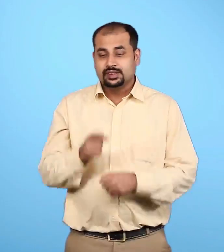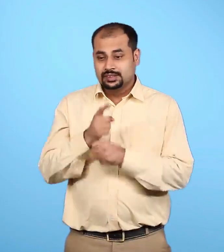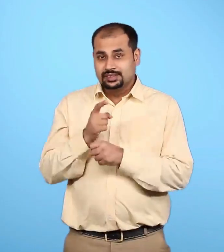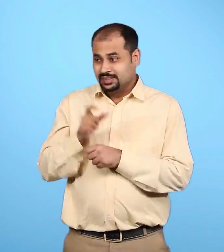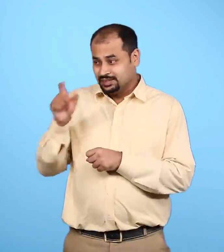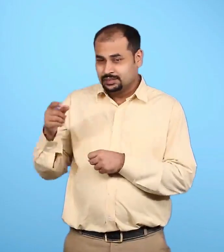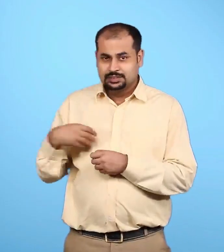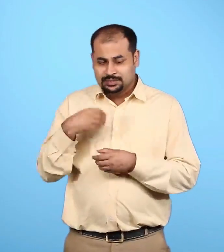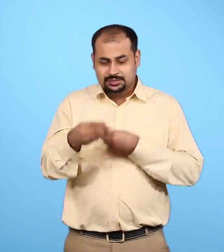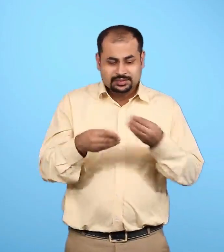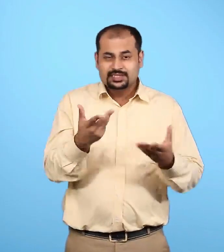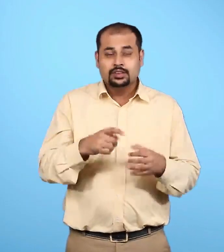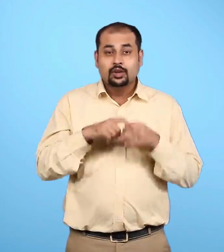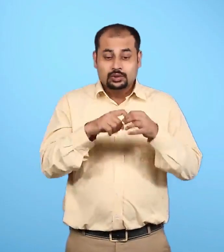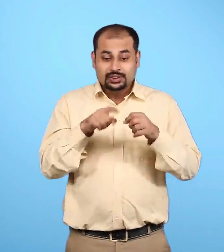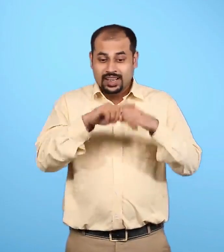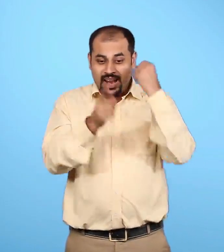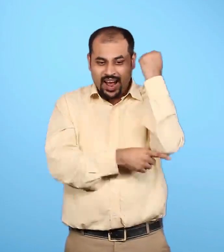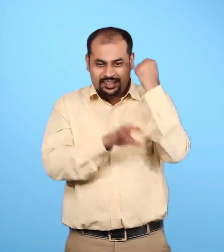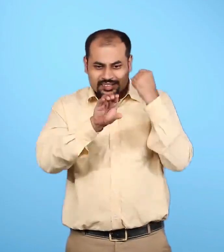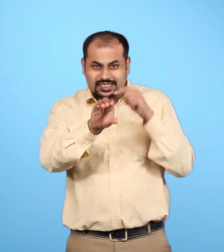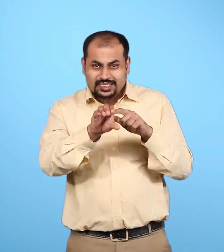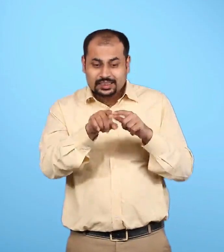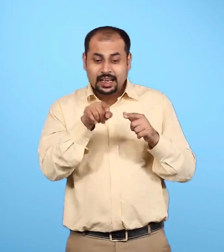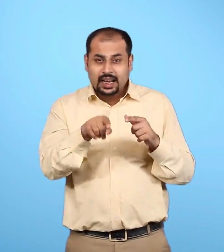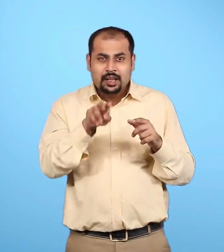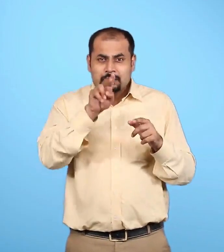There should be some discussion on the last question.